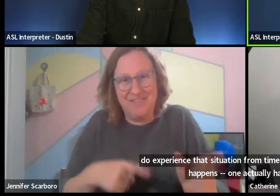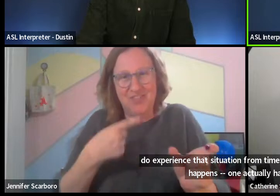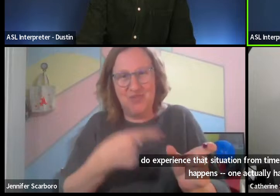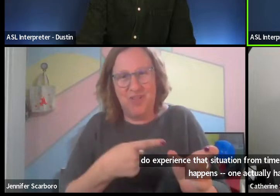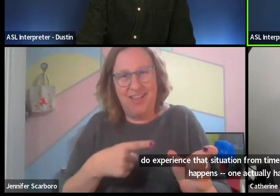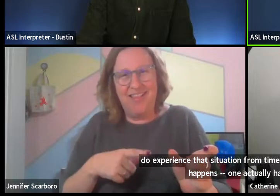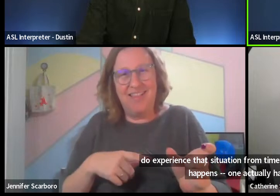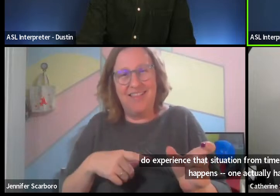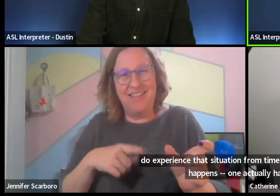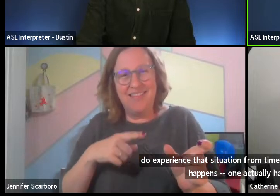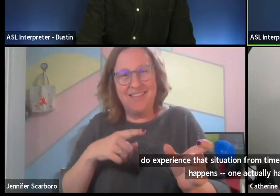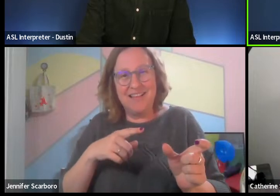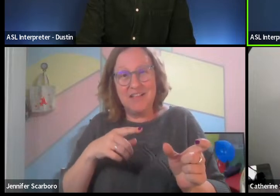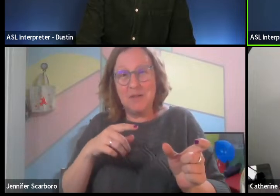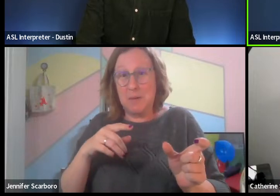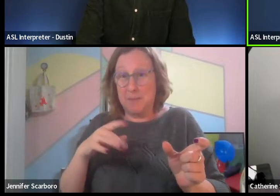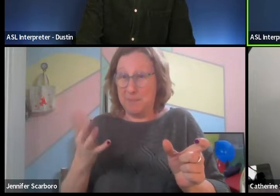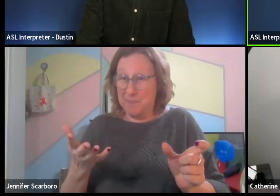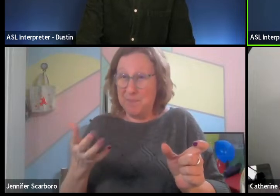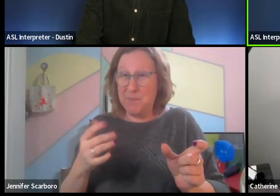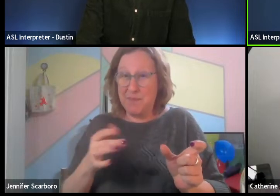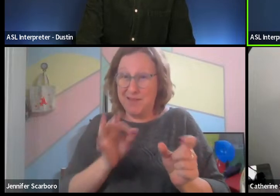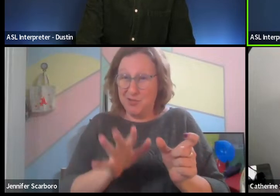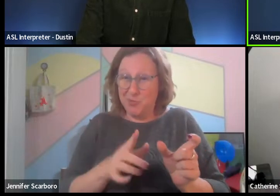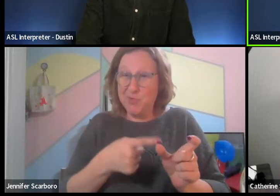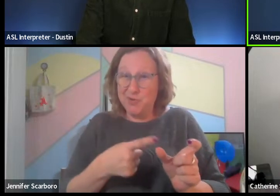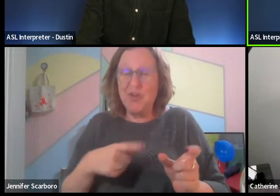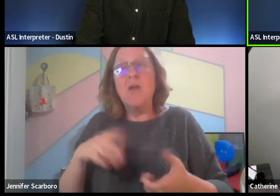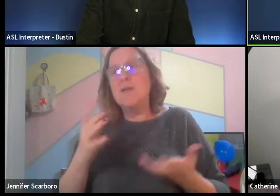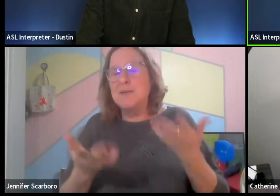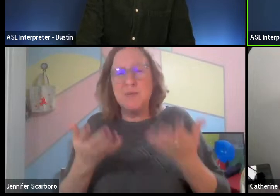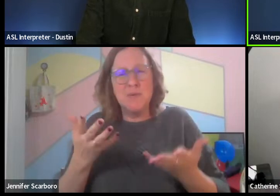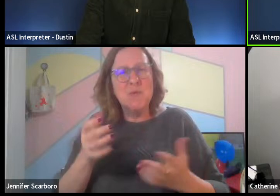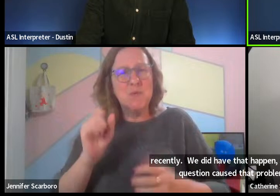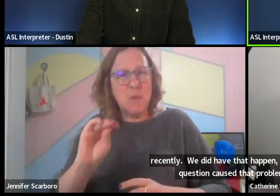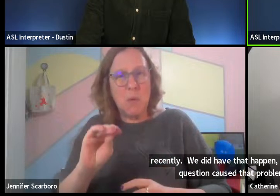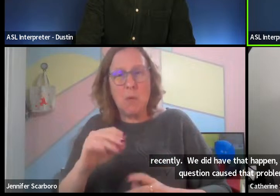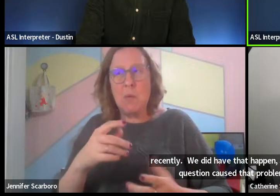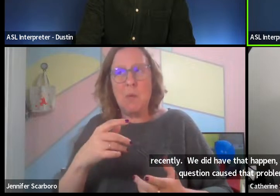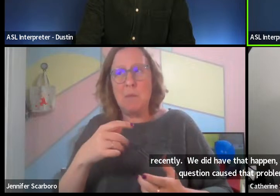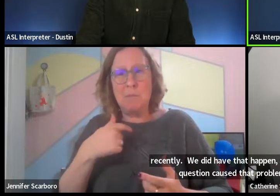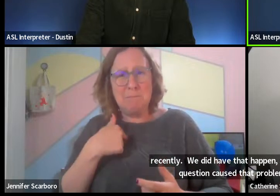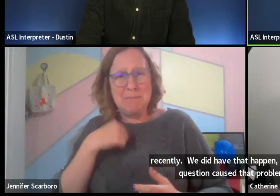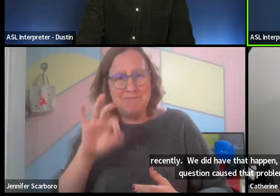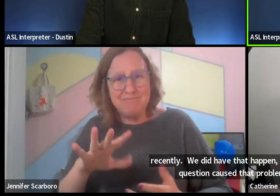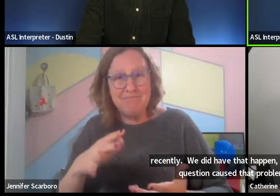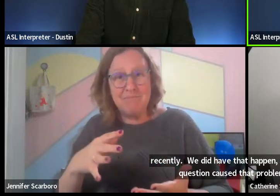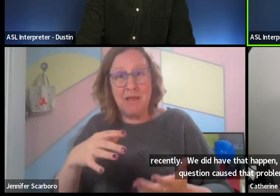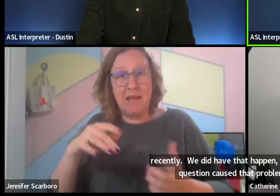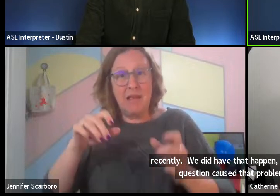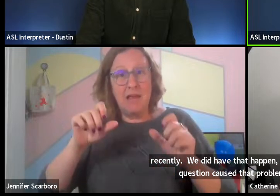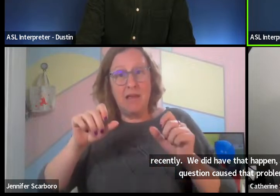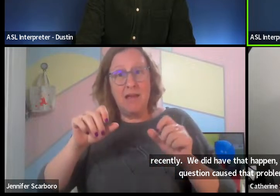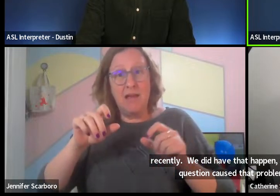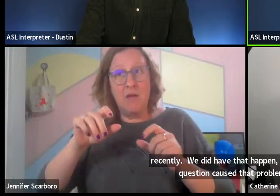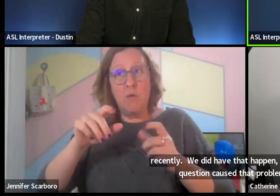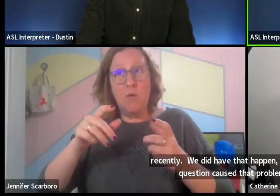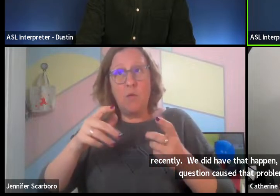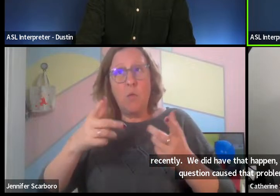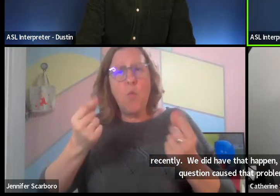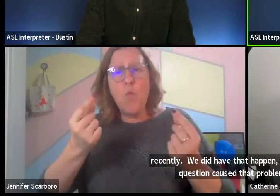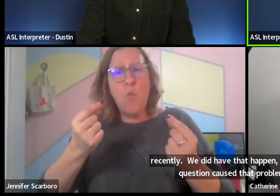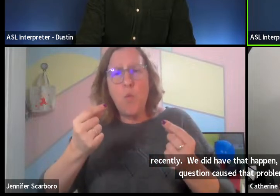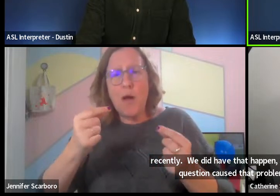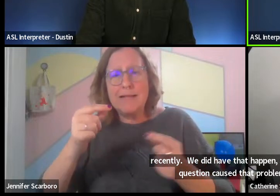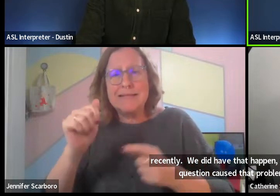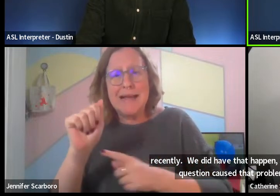that problem with the individual interpreter. So I think the thing